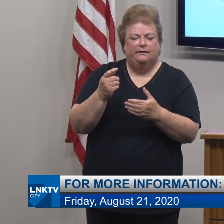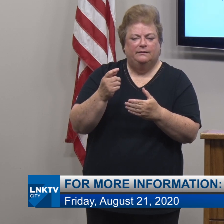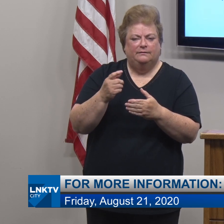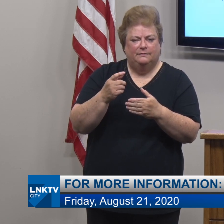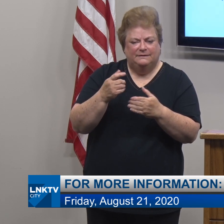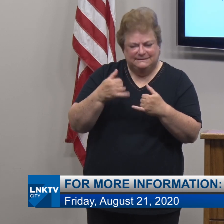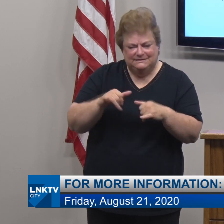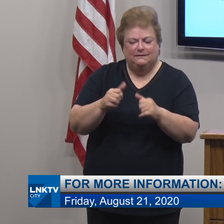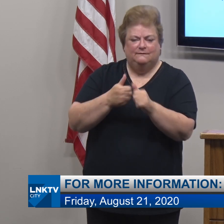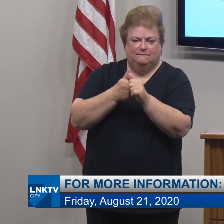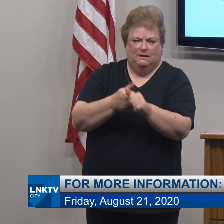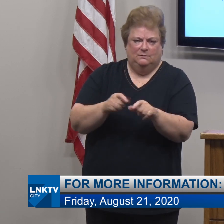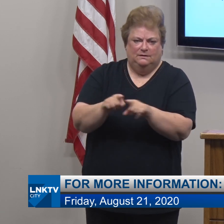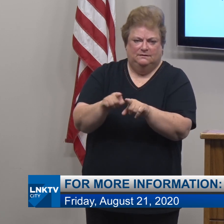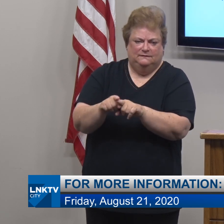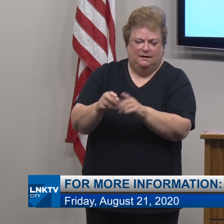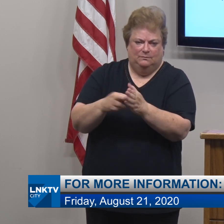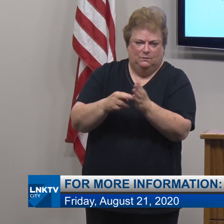guidance.